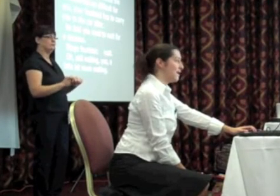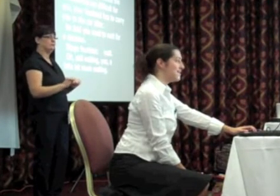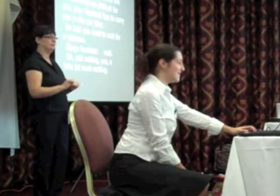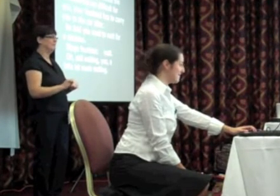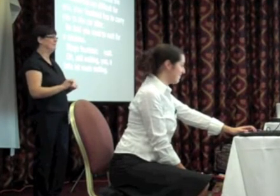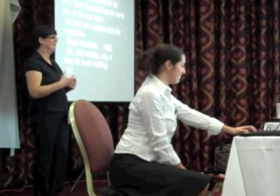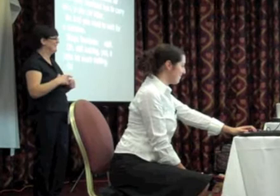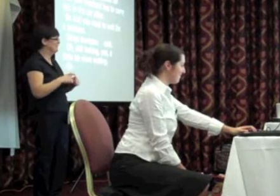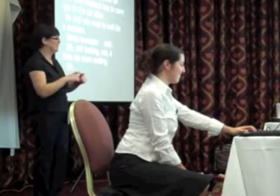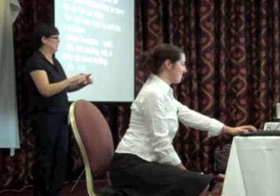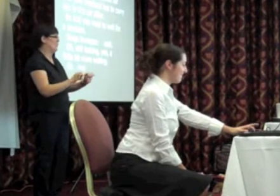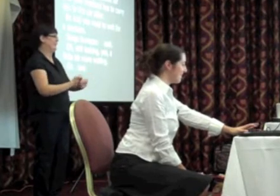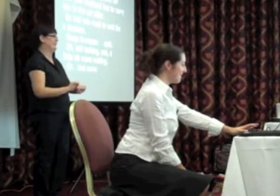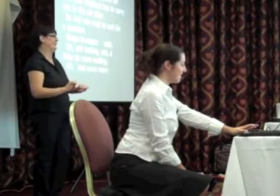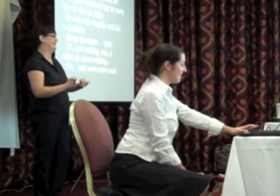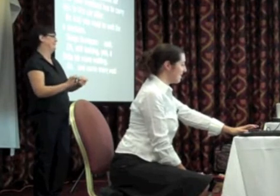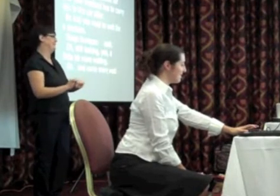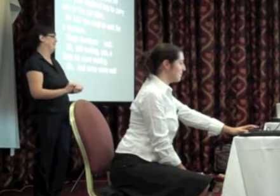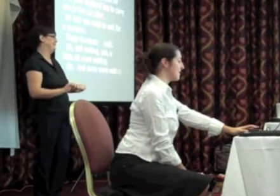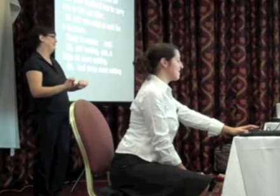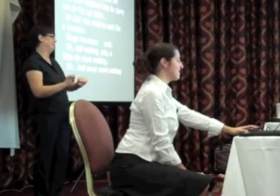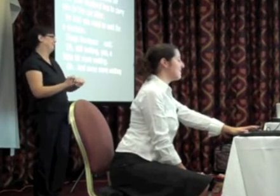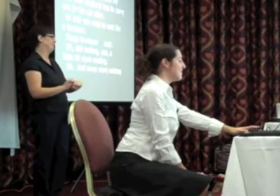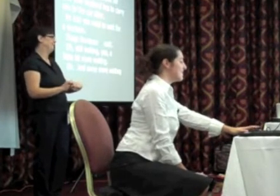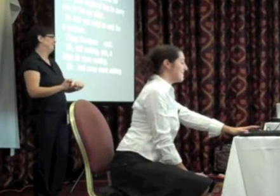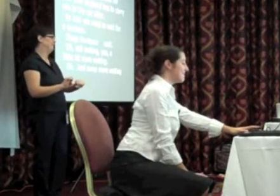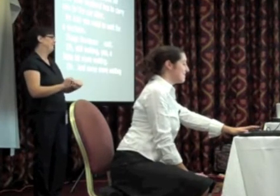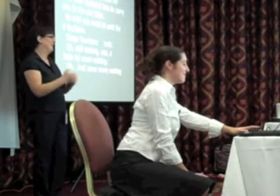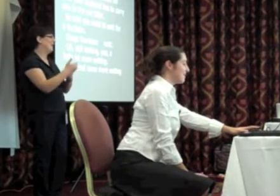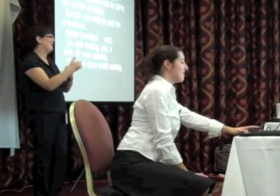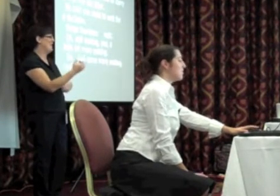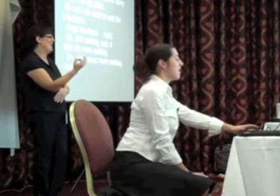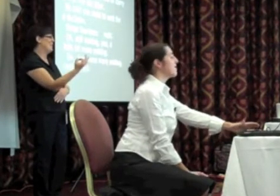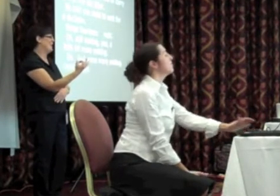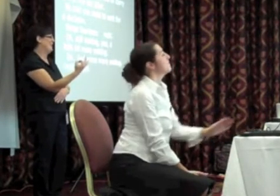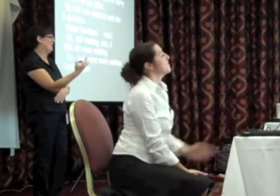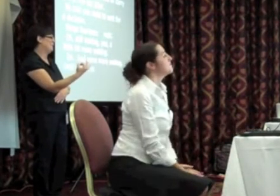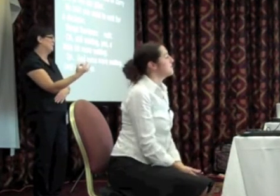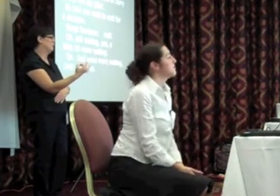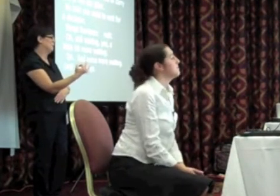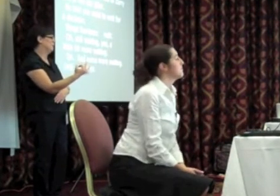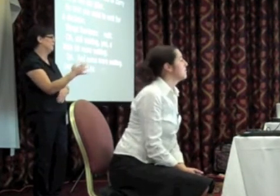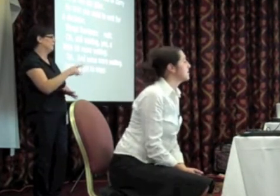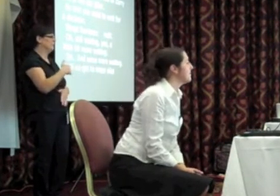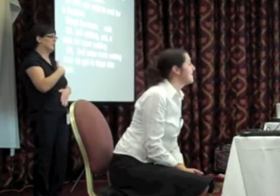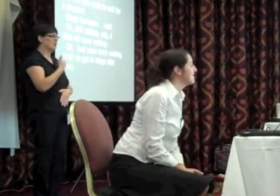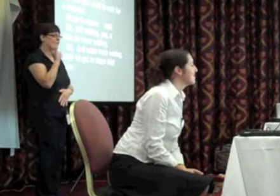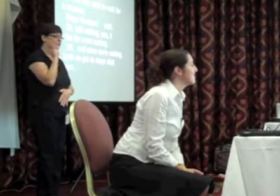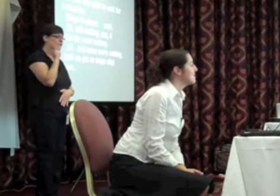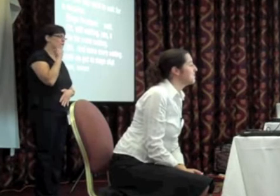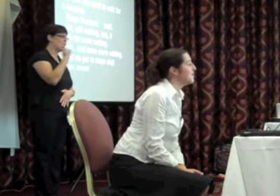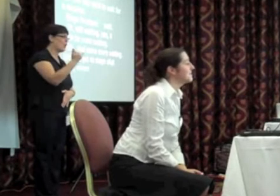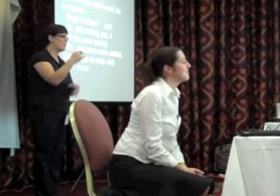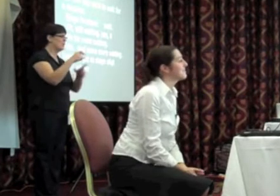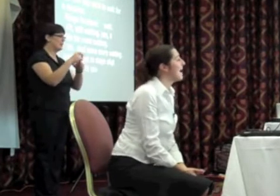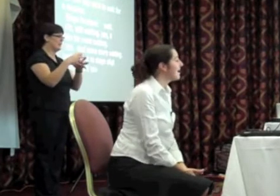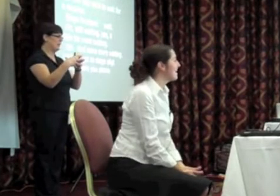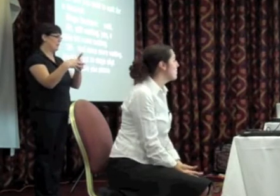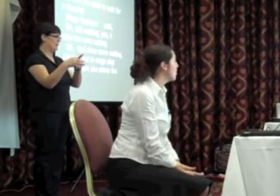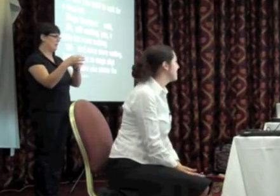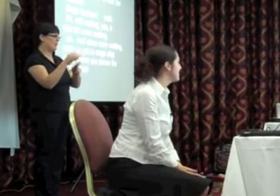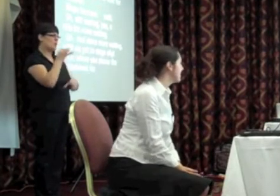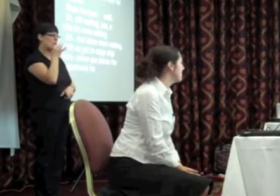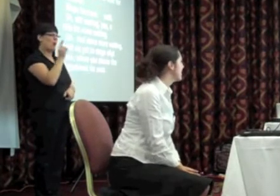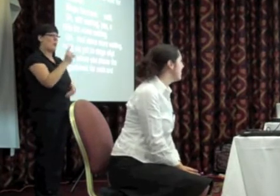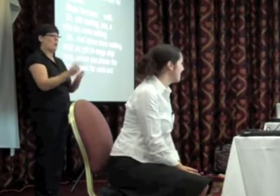And some more waiting. Until we get to stage 18. Where you phone the Department for Work and Pensions to find out